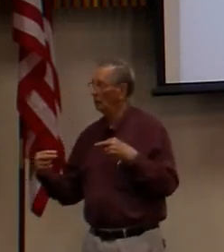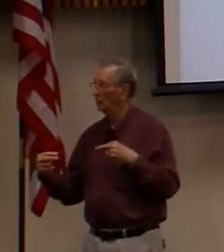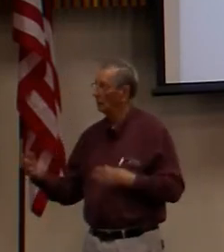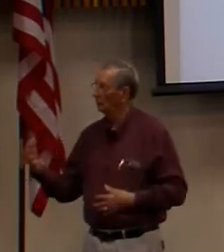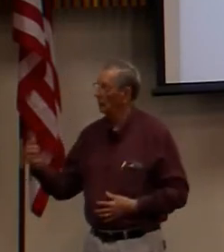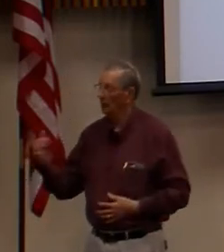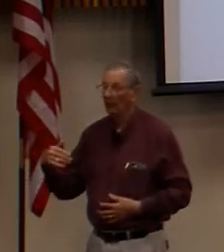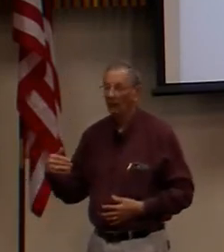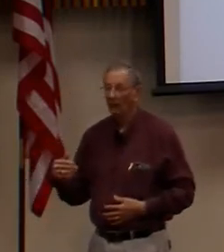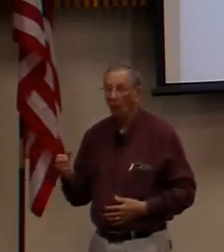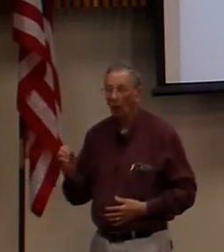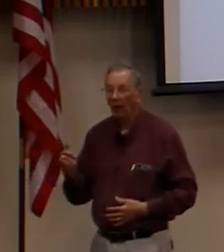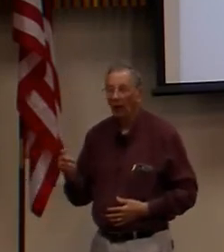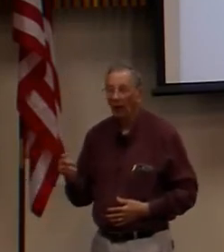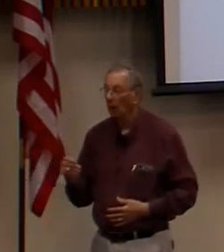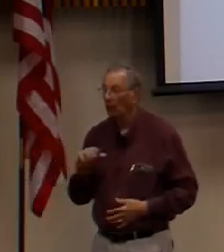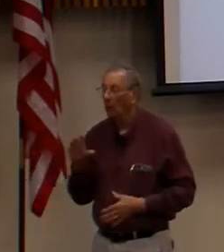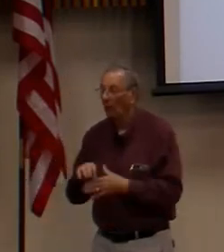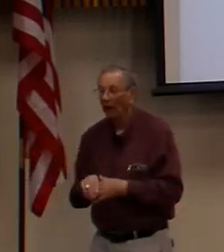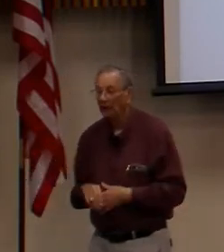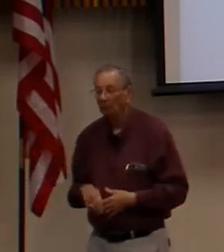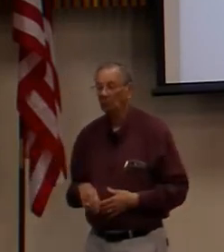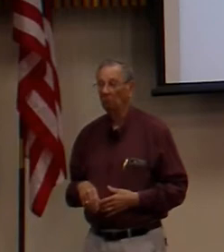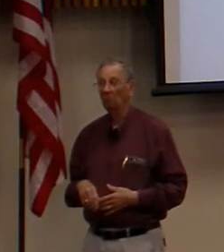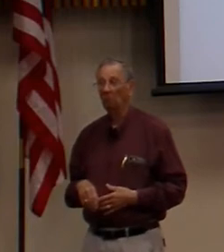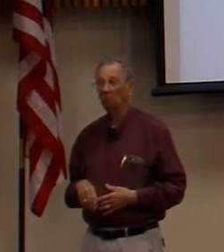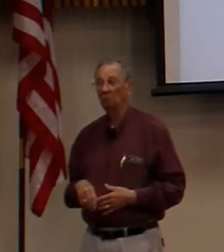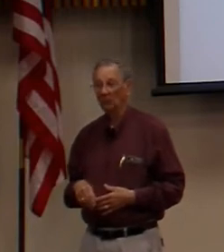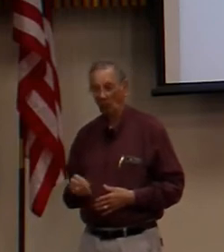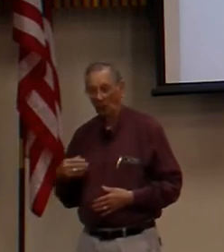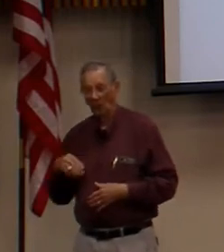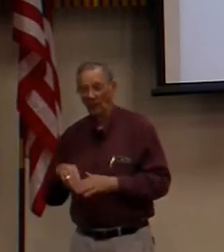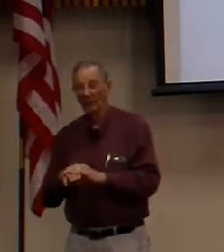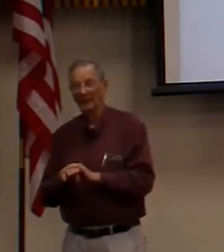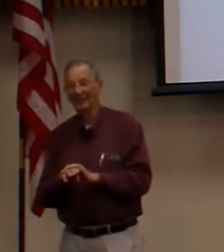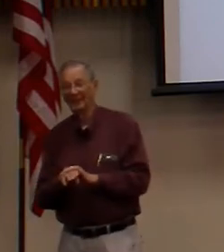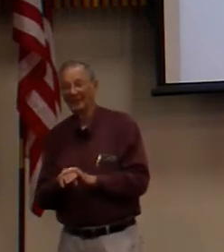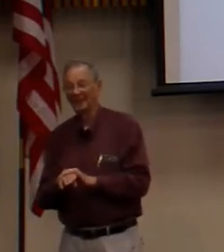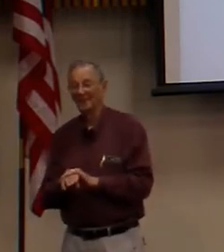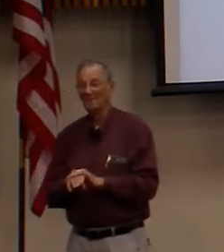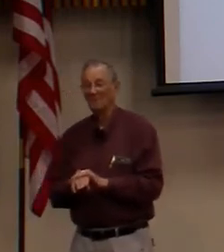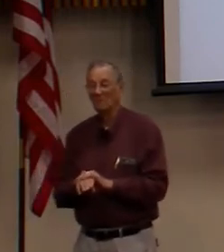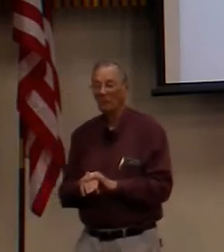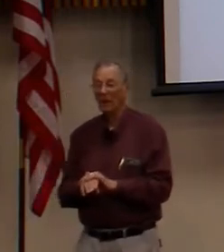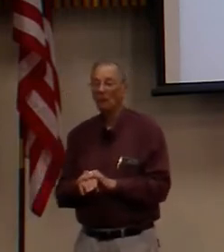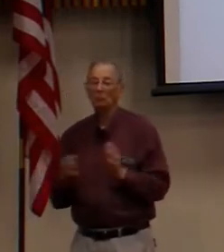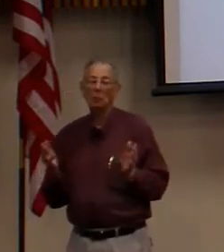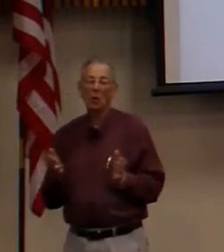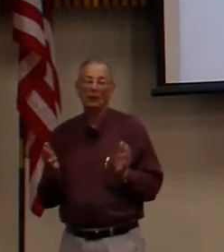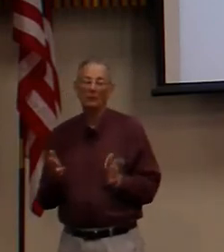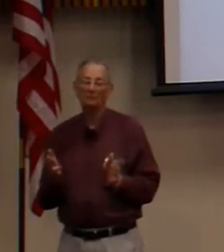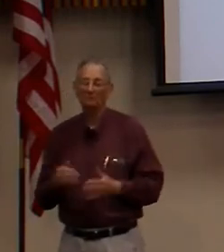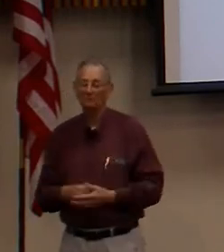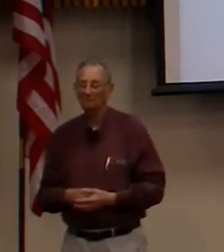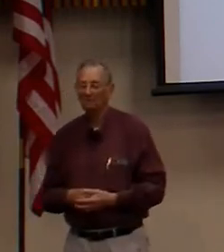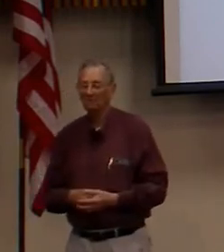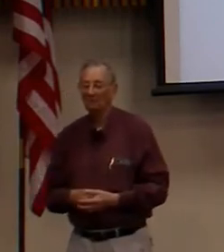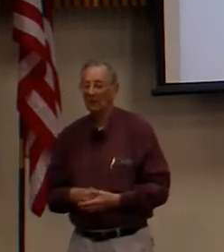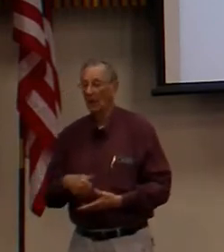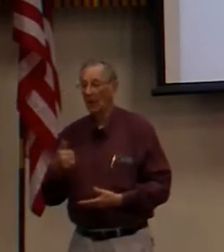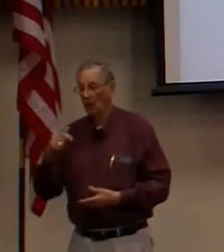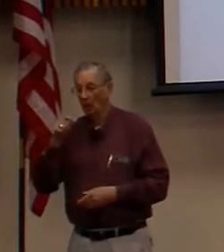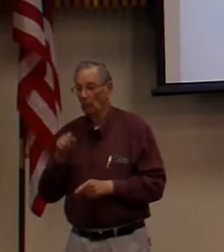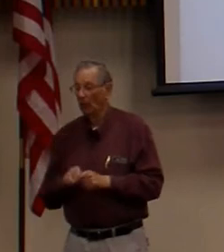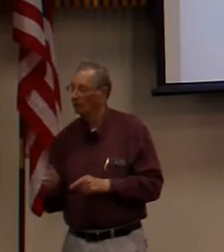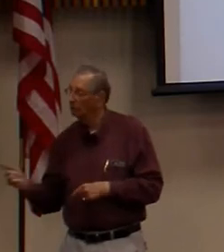in, it's okay, we don't bite, type of thing. And so we walked in and then we're talking with them, and The rest of the